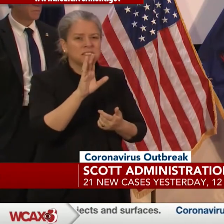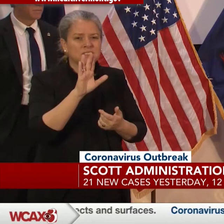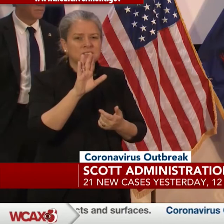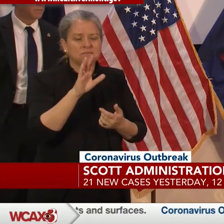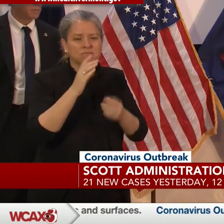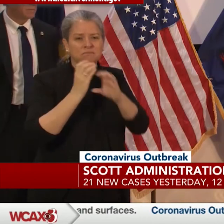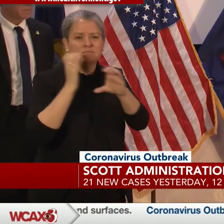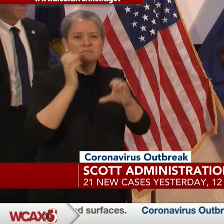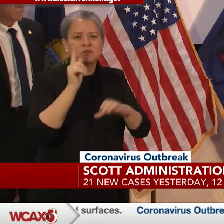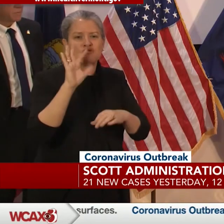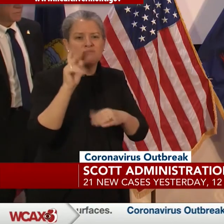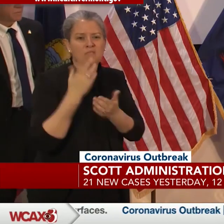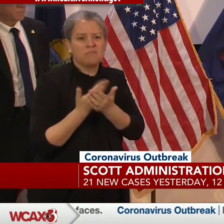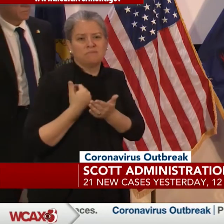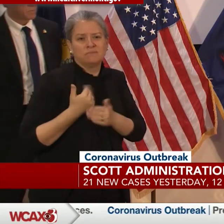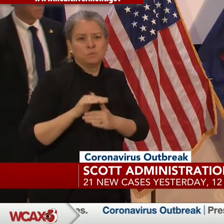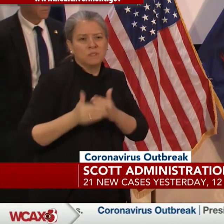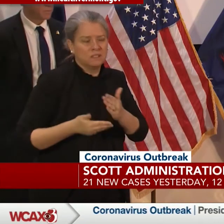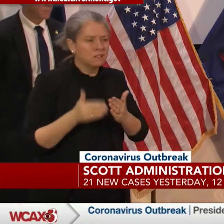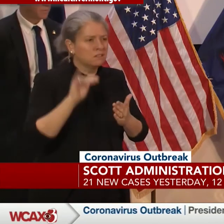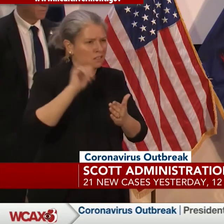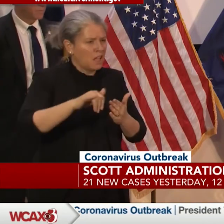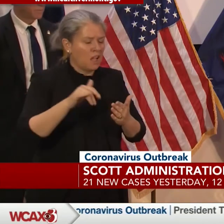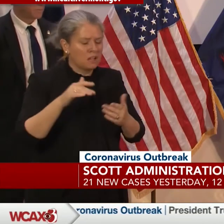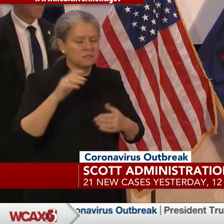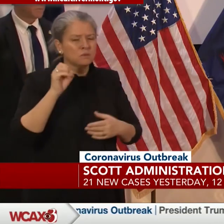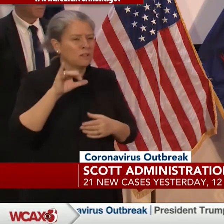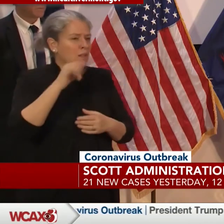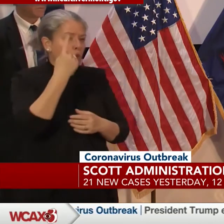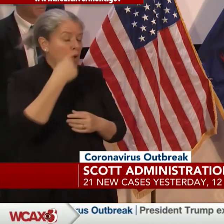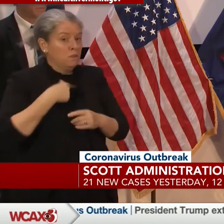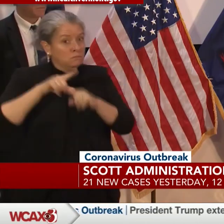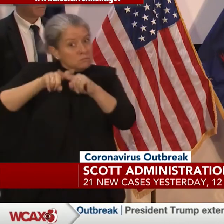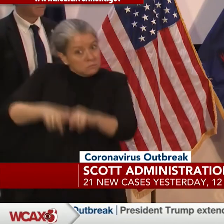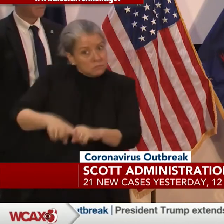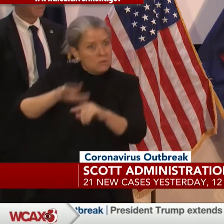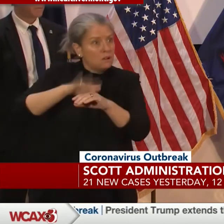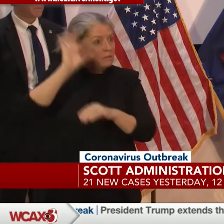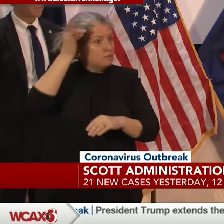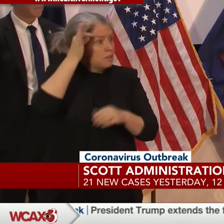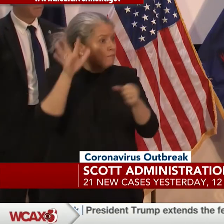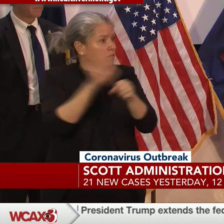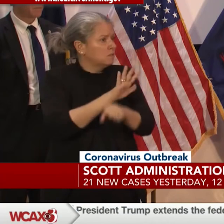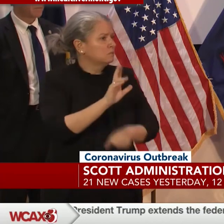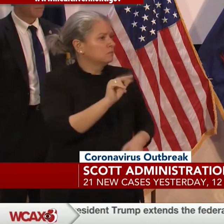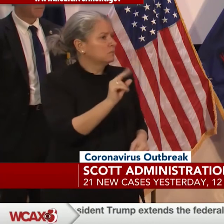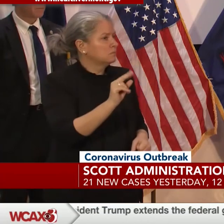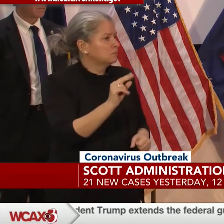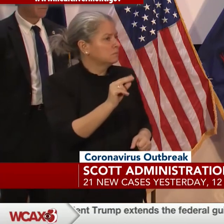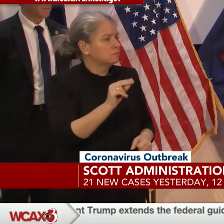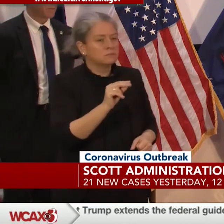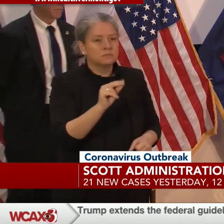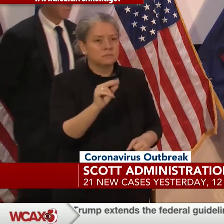indicated, that is one avenue of exploration to bolster these supplies. It is not by any means the exclusive avenue.